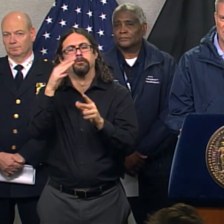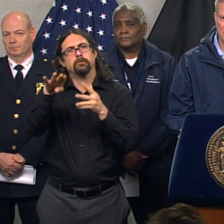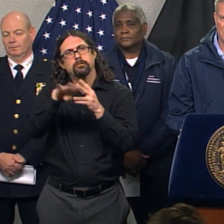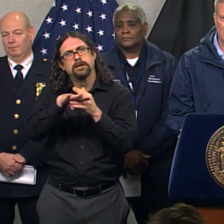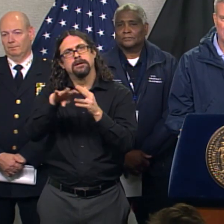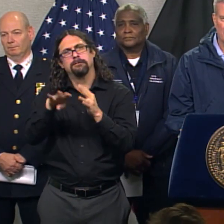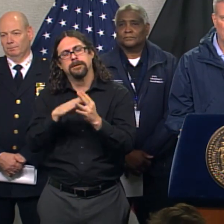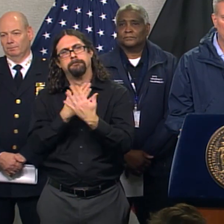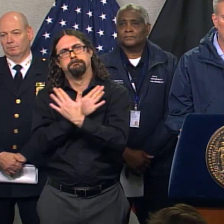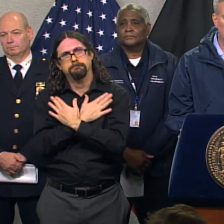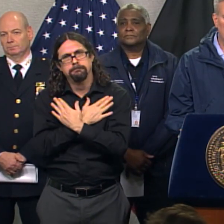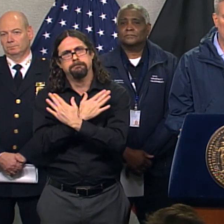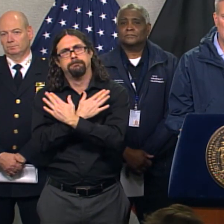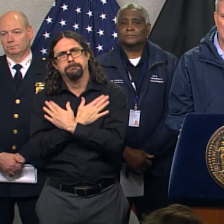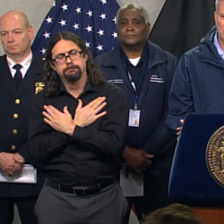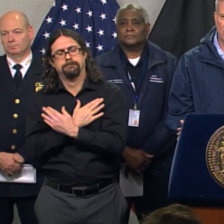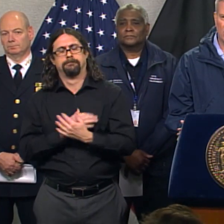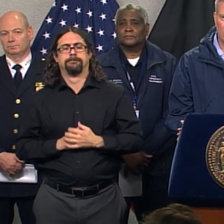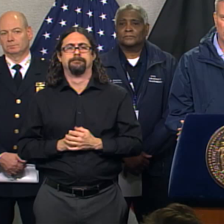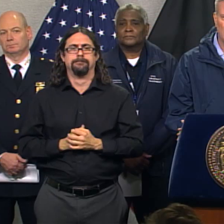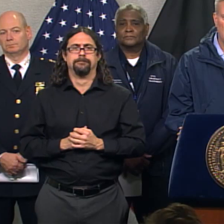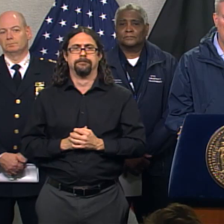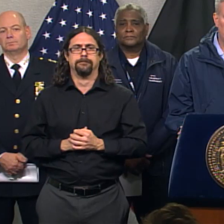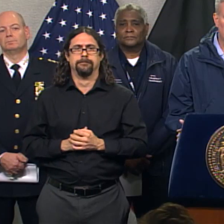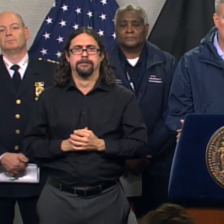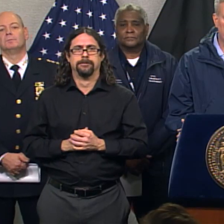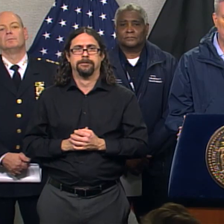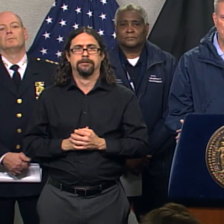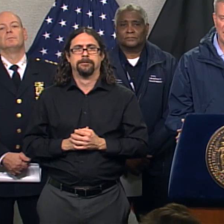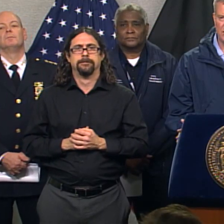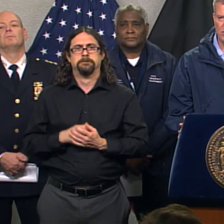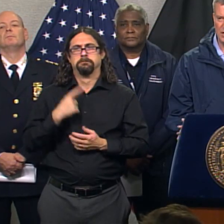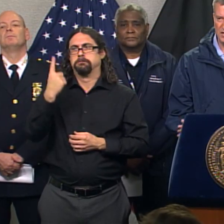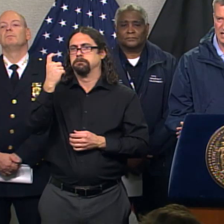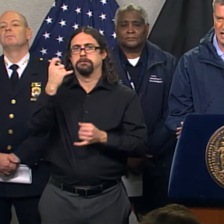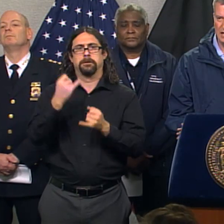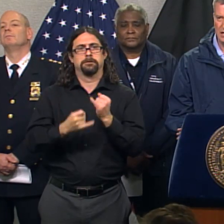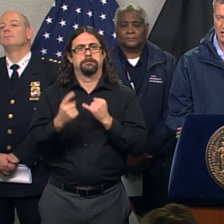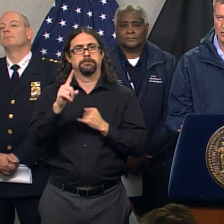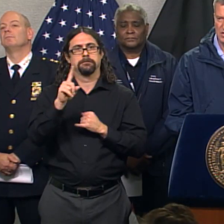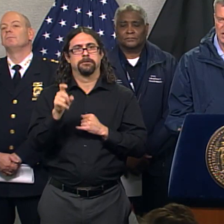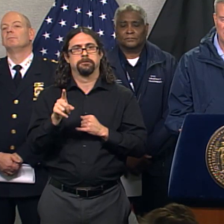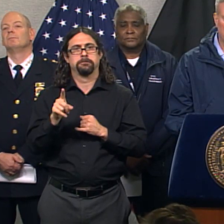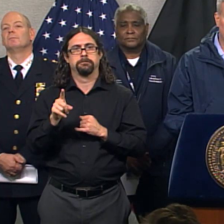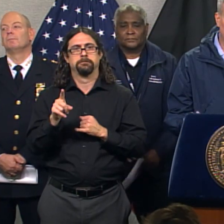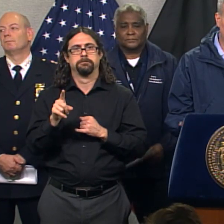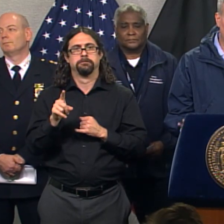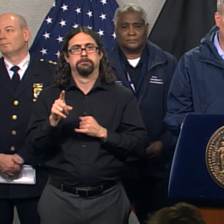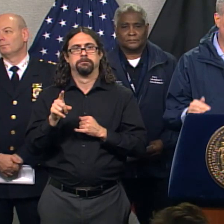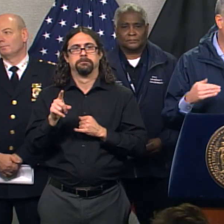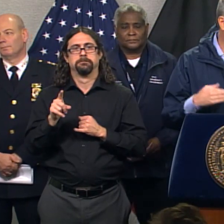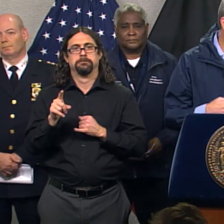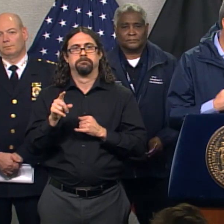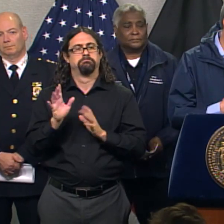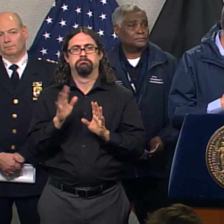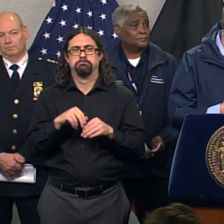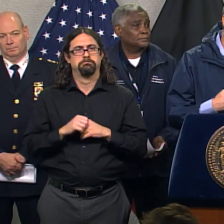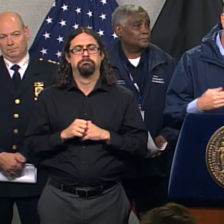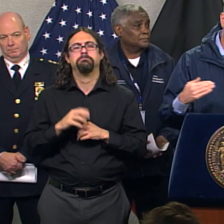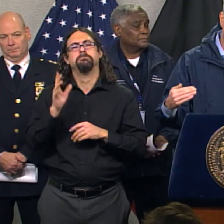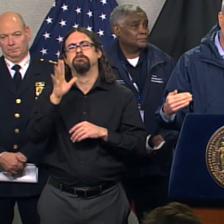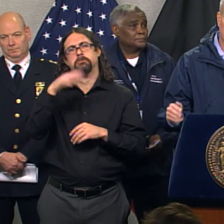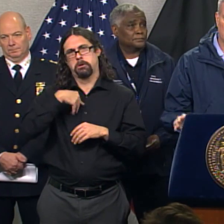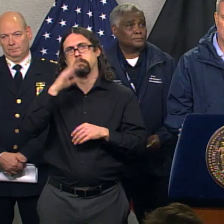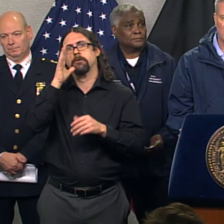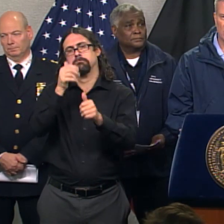take it seriously. Okay, last call, and we will keep you updated throughout the day. Particularly, we'll confirm if this